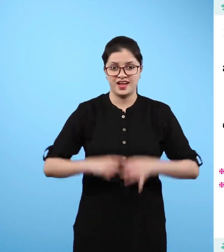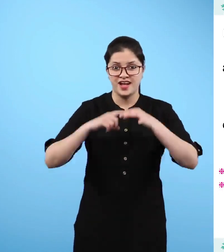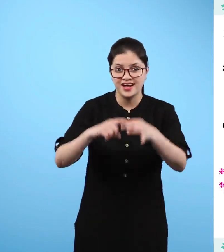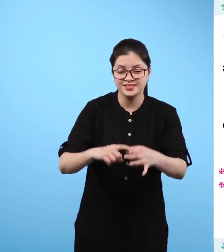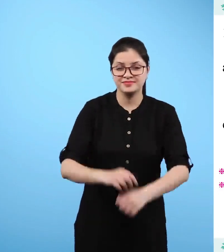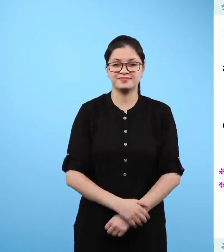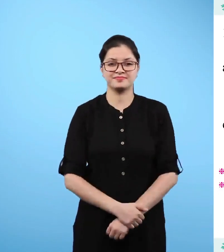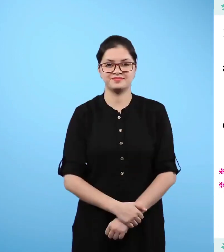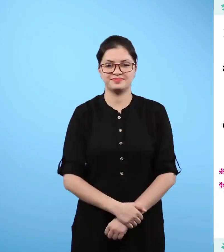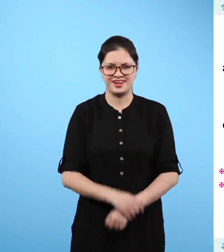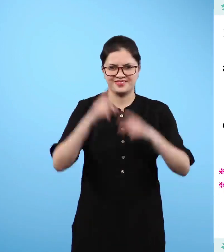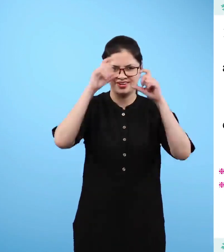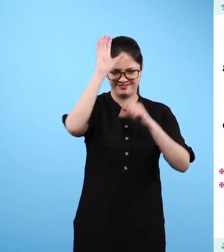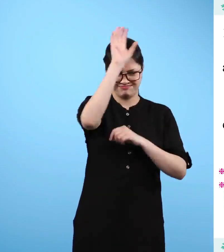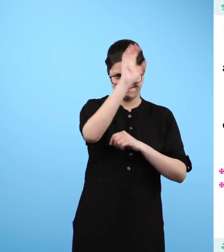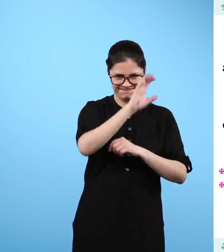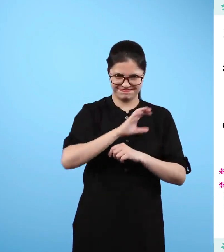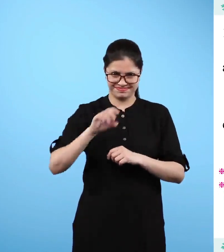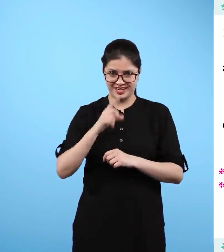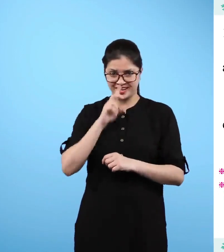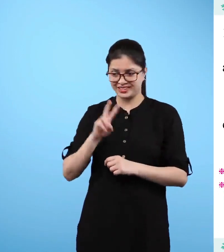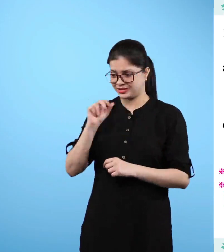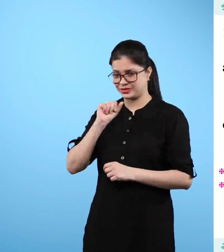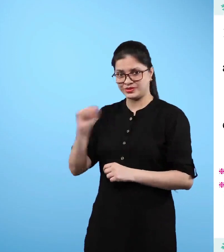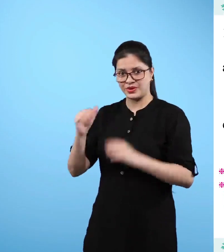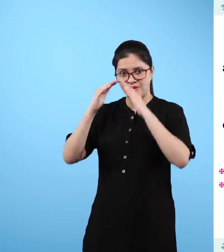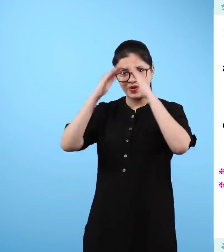Why do the other 3 deep drawings not match the floor map?